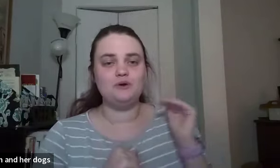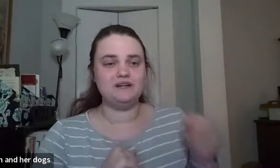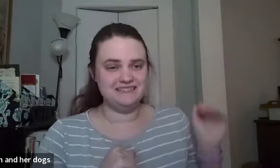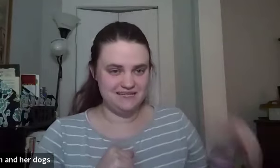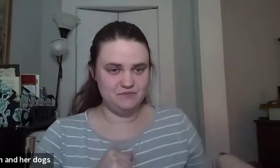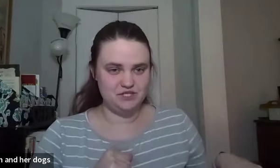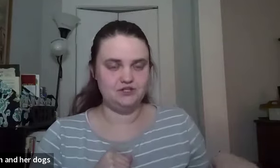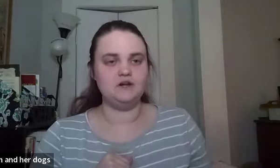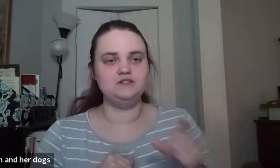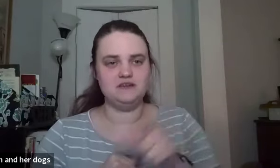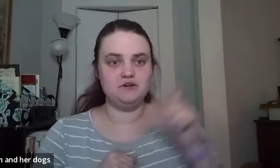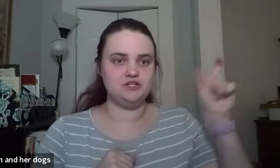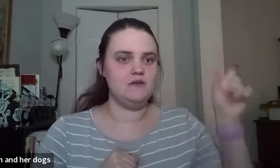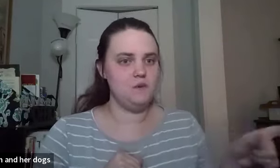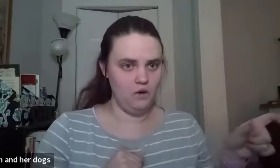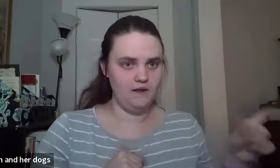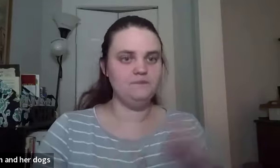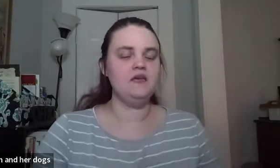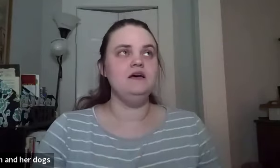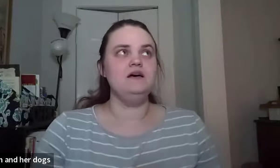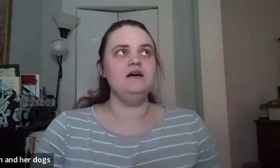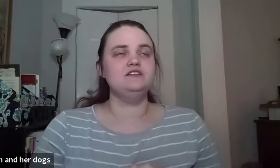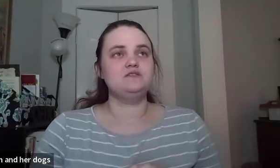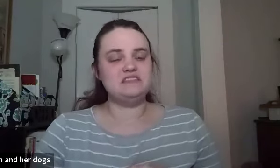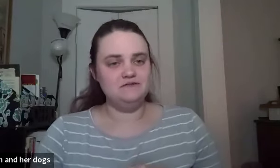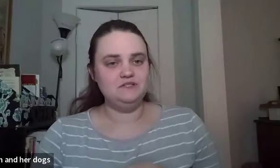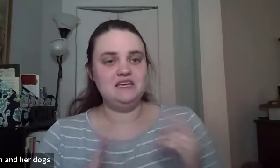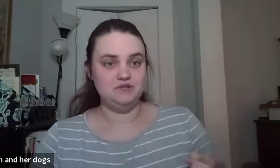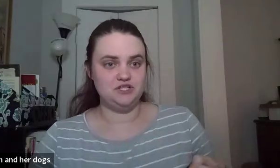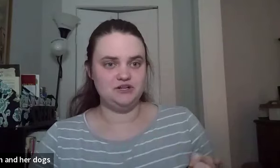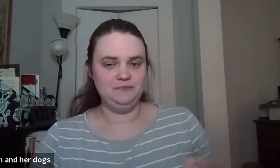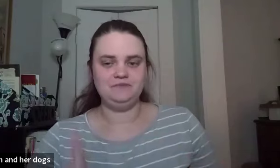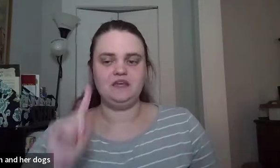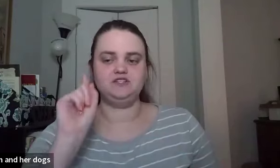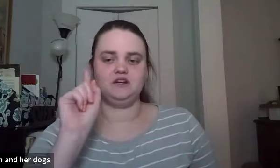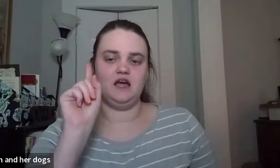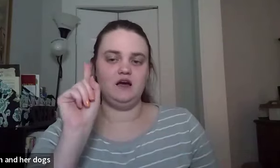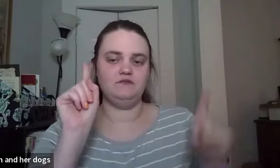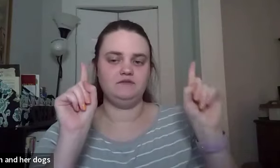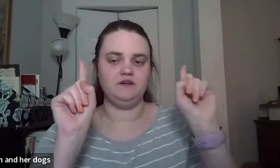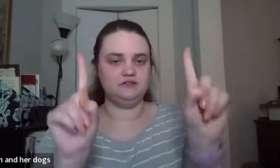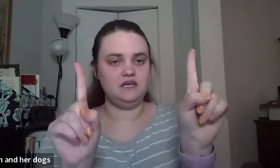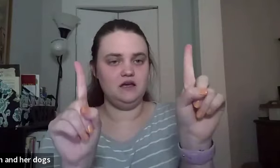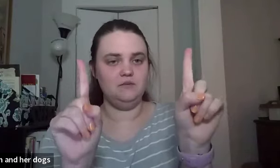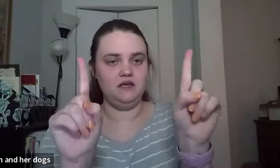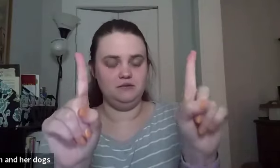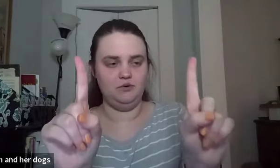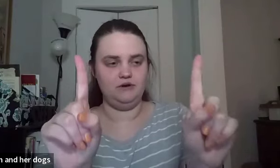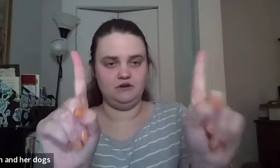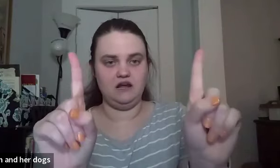what's the temperature? You're gonna do temperature and then what? So the sign for temperature is you're gonna have your fingers in point. You're gonna have